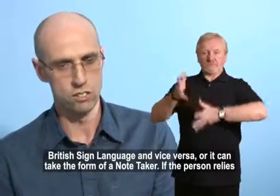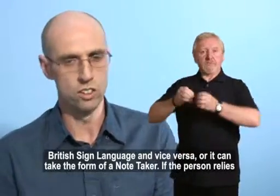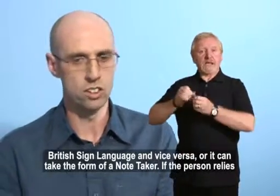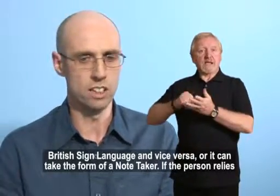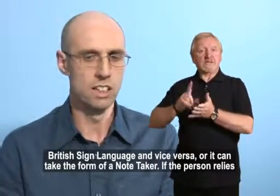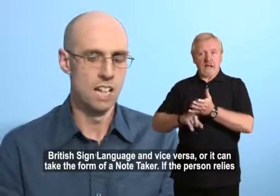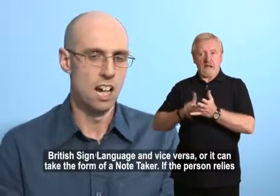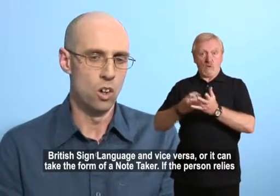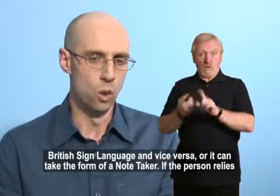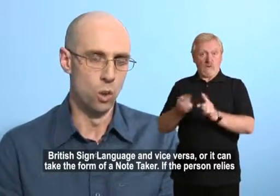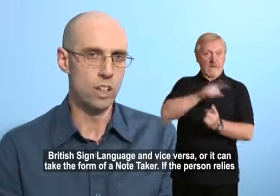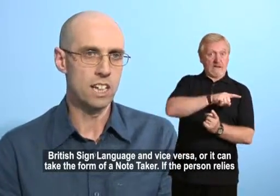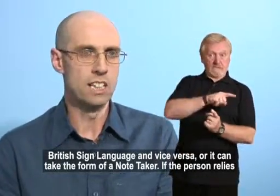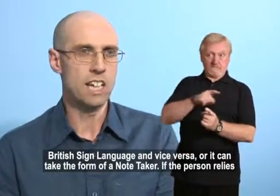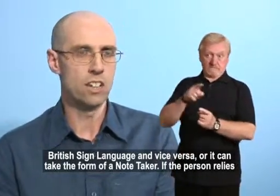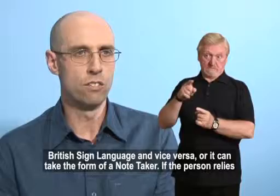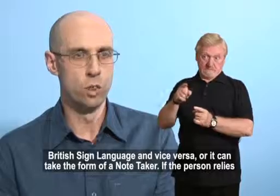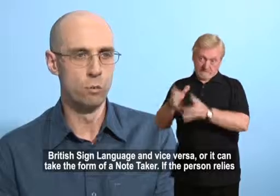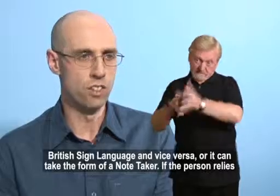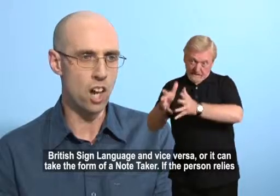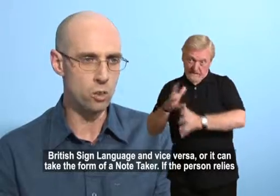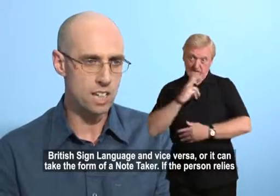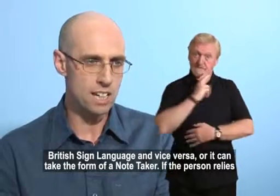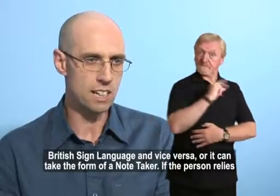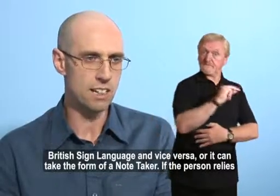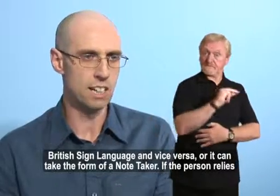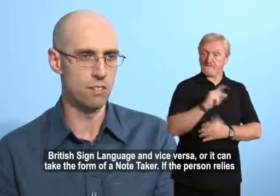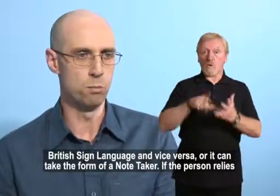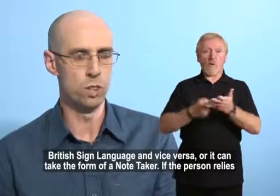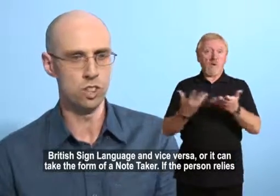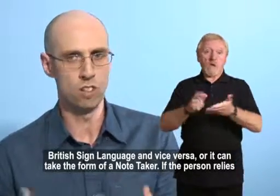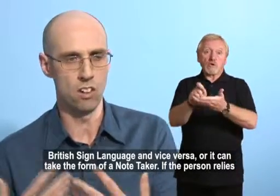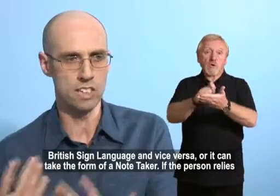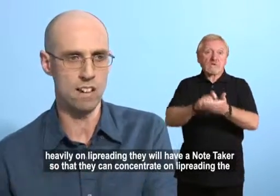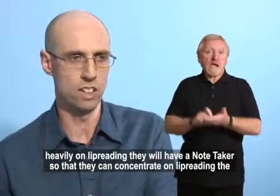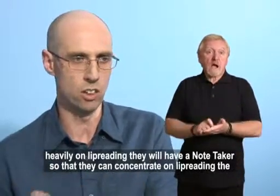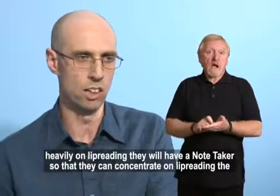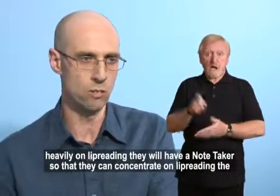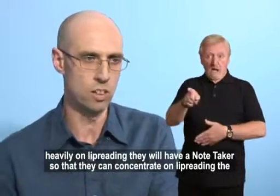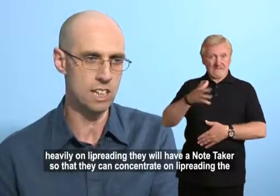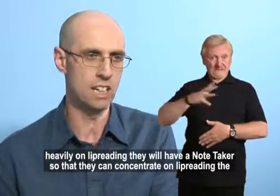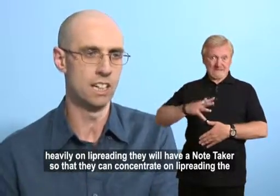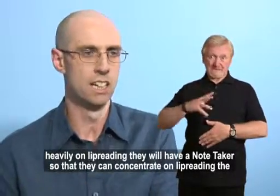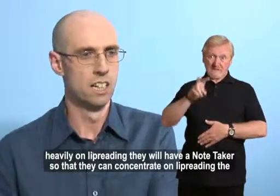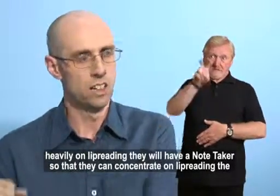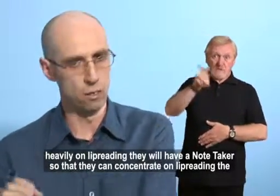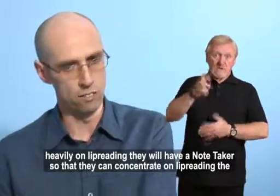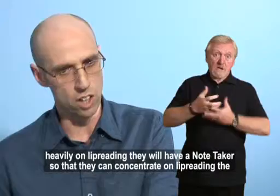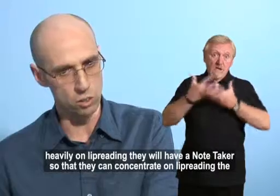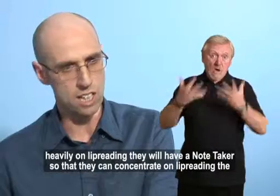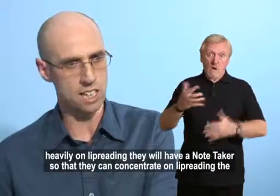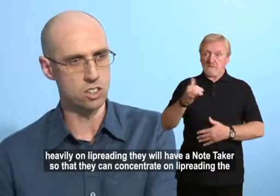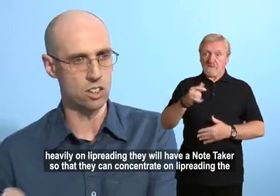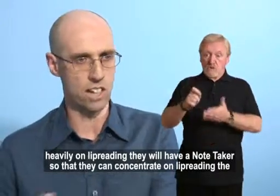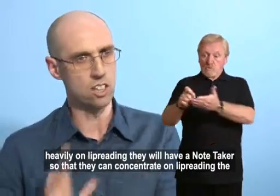and vice versa, or it can take the form of a note taker. If the person relies heavily on lip reading, they will have